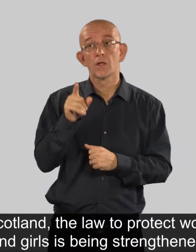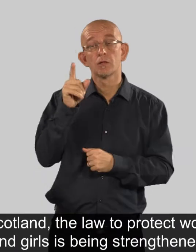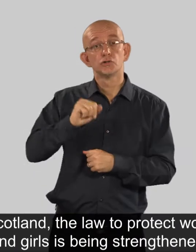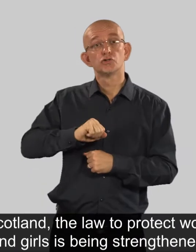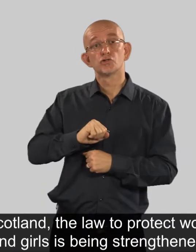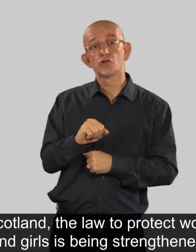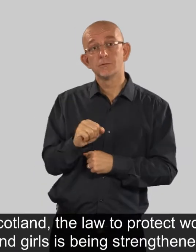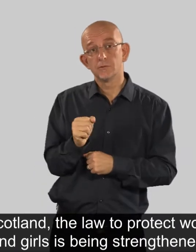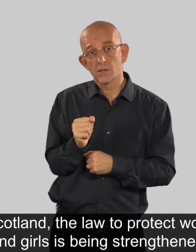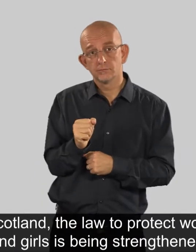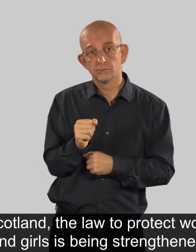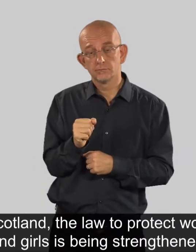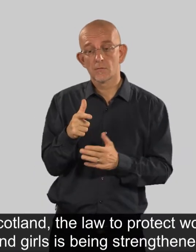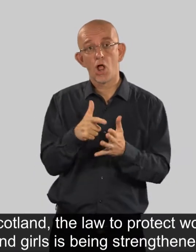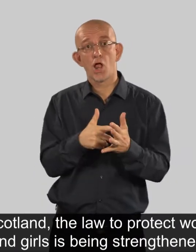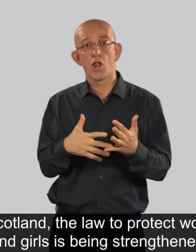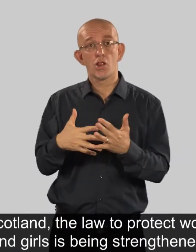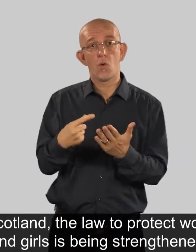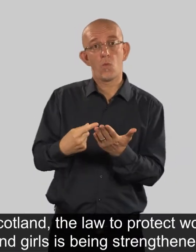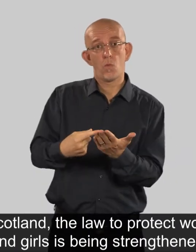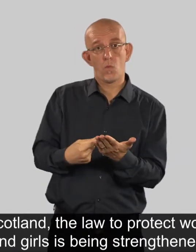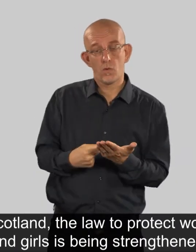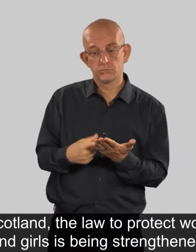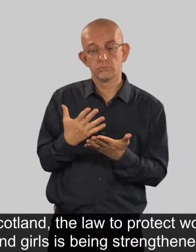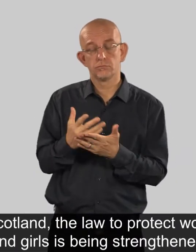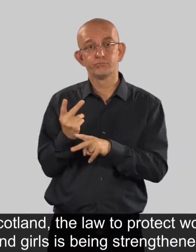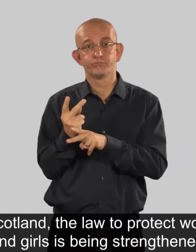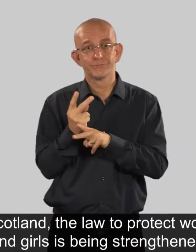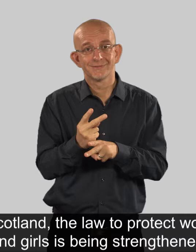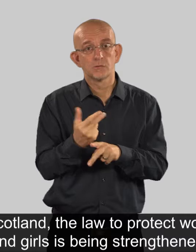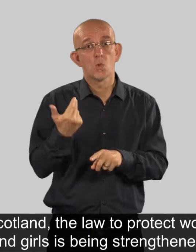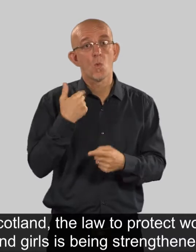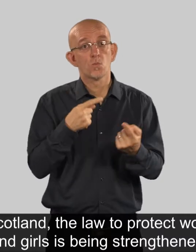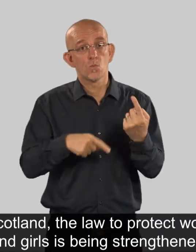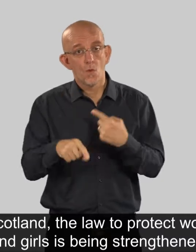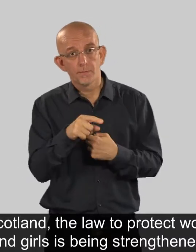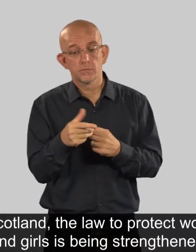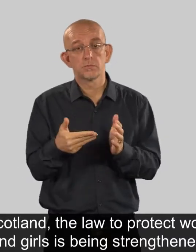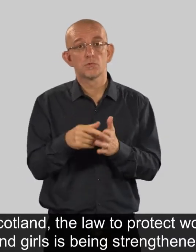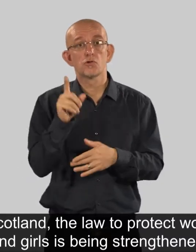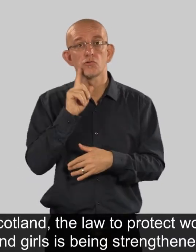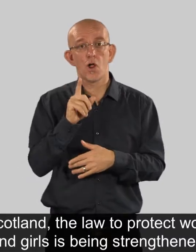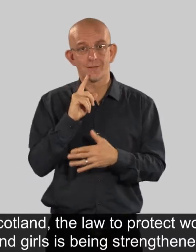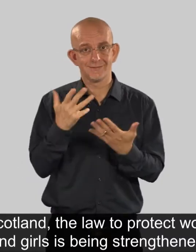In Scotland, the law to protect women and girls is being strengthened.